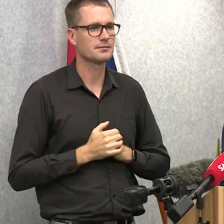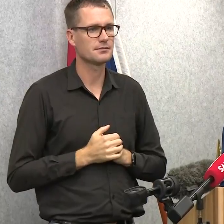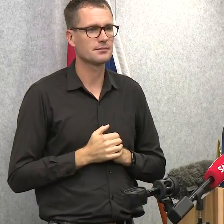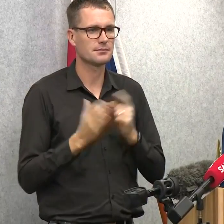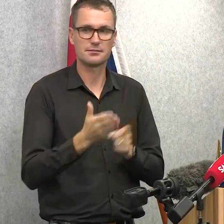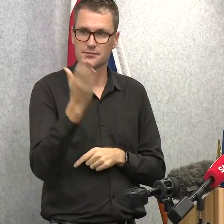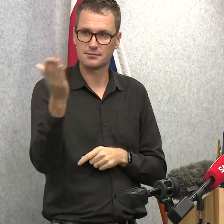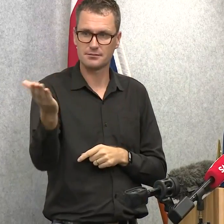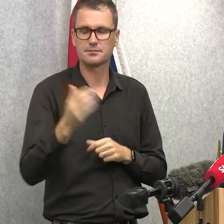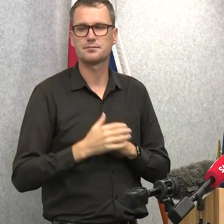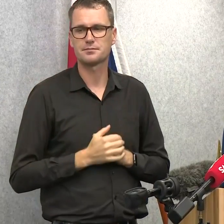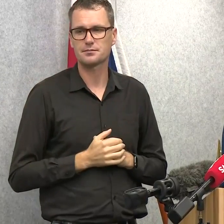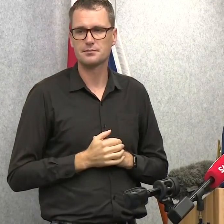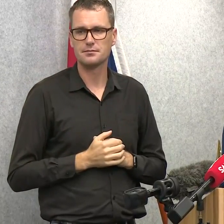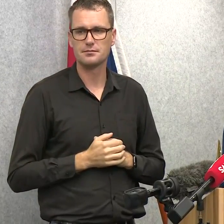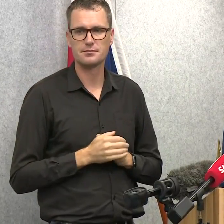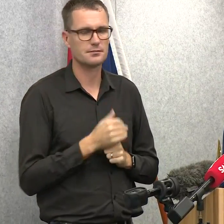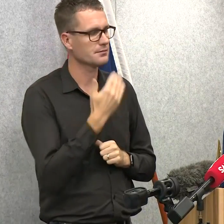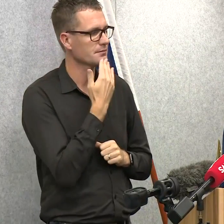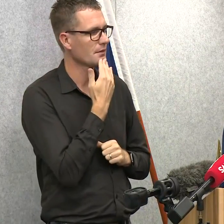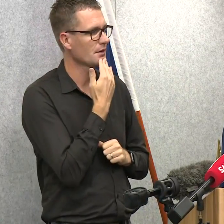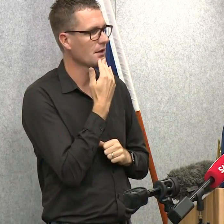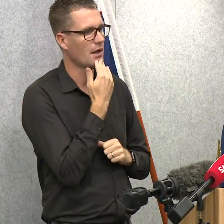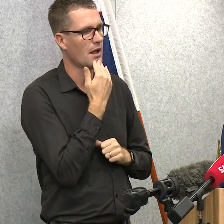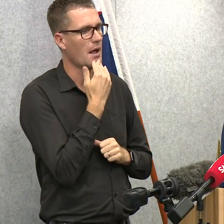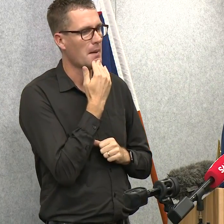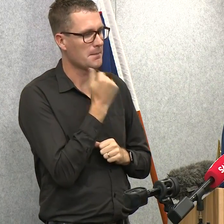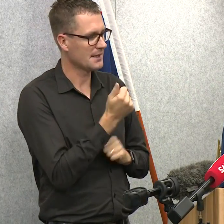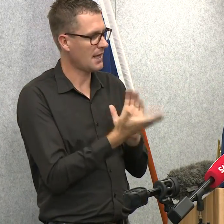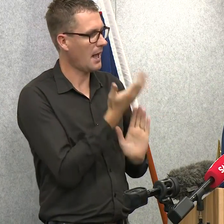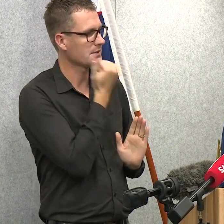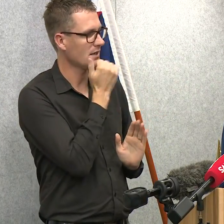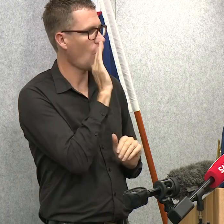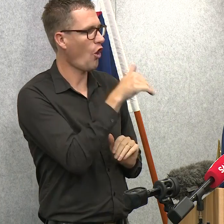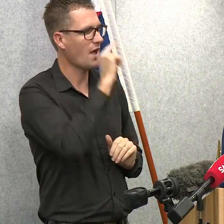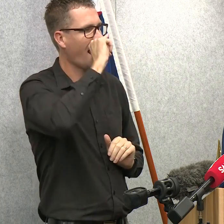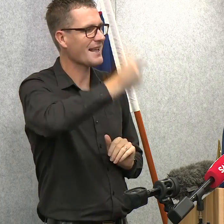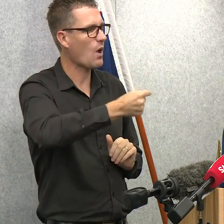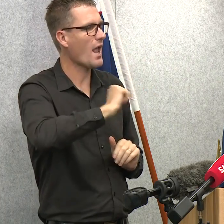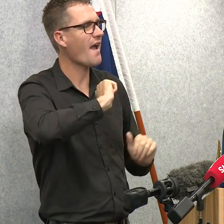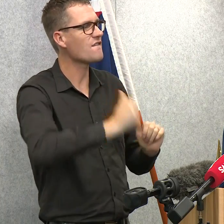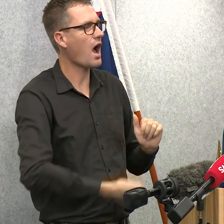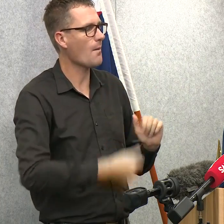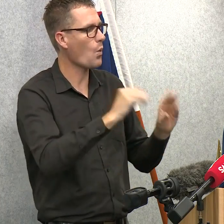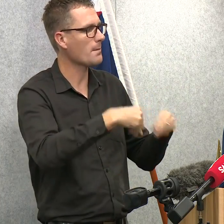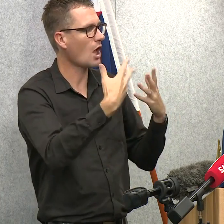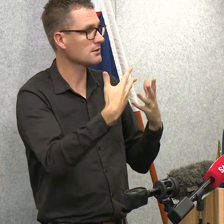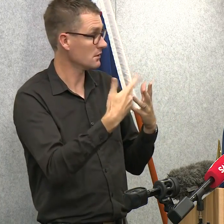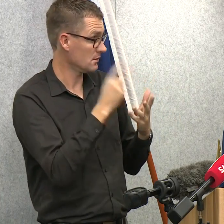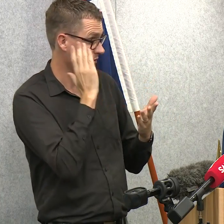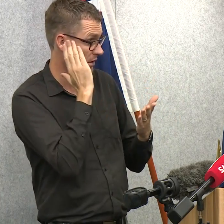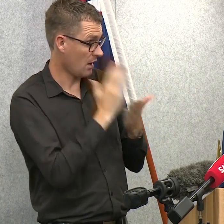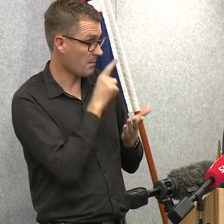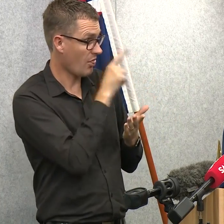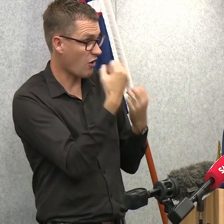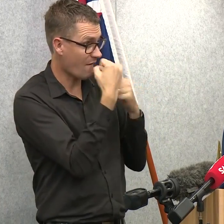So you go. Can you please give us an update on the Kiwi Farms website? Can you confirm that they refused to hand over information, and have you progressed